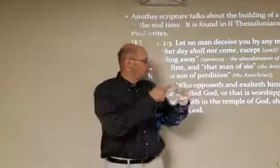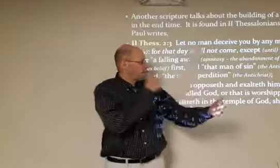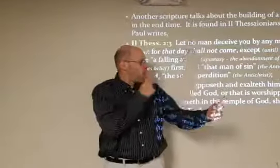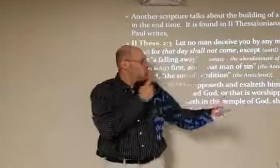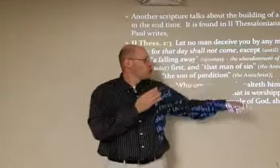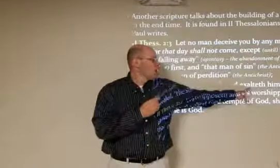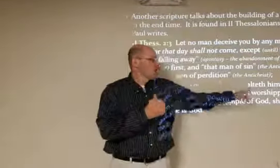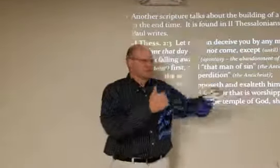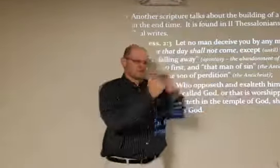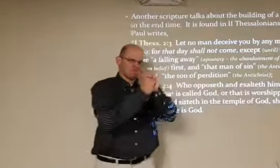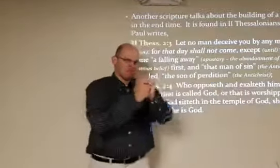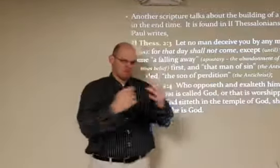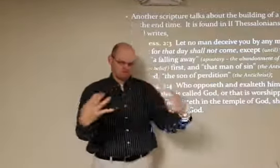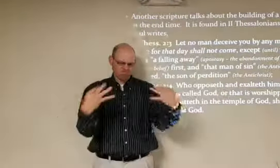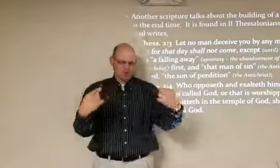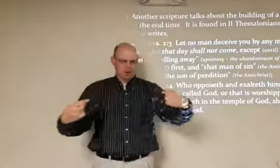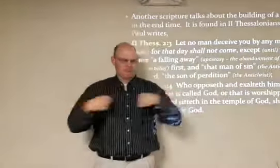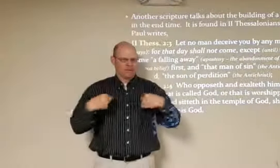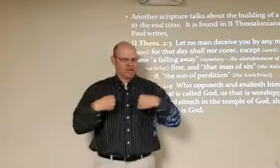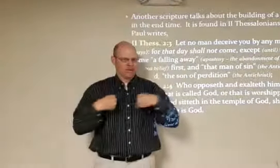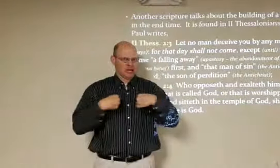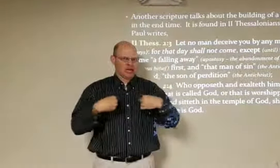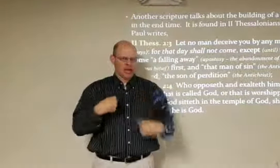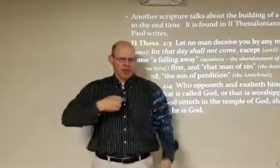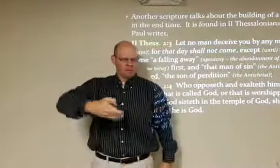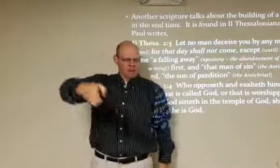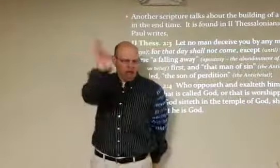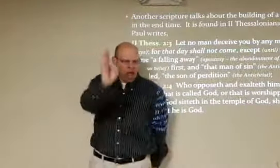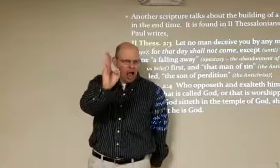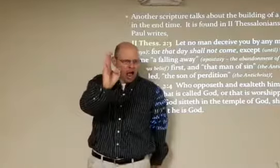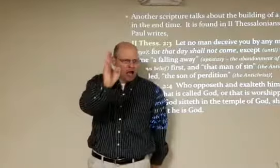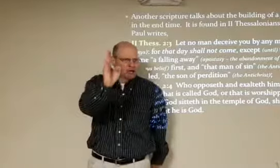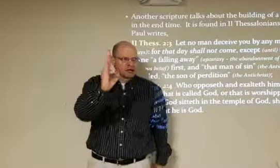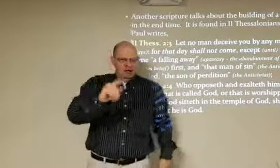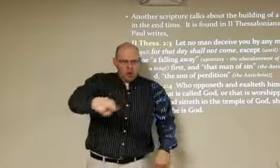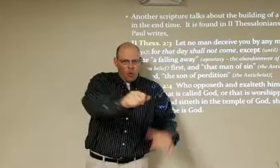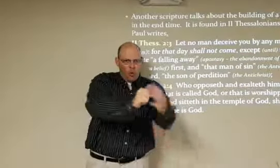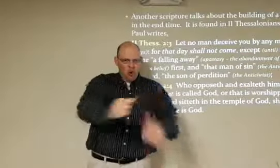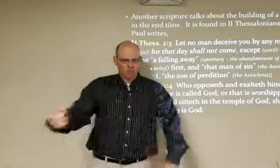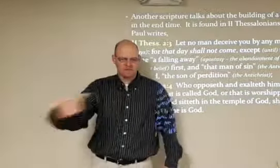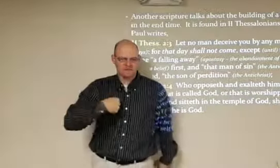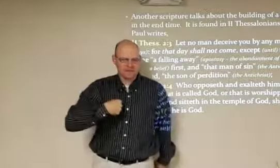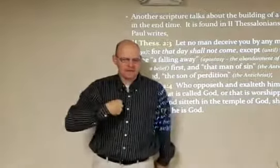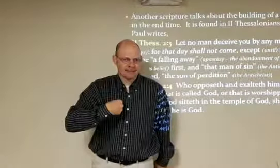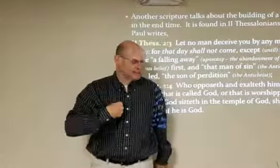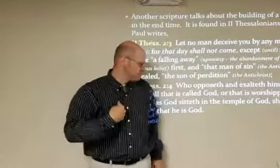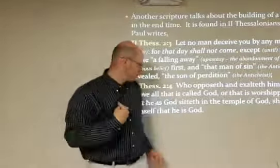Scripture 4, who opposeth and exalteth himself. The Antichrist is going to say, I'm God. Worship me.